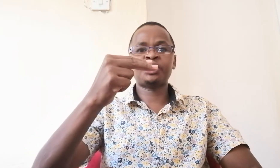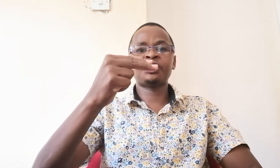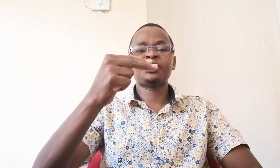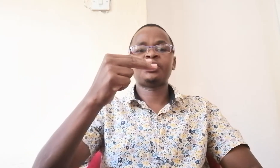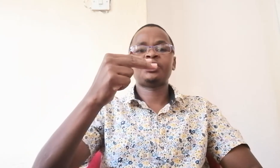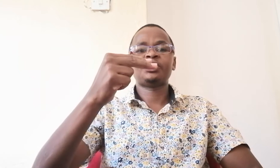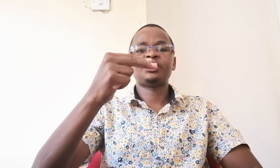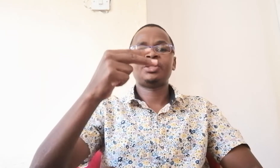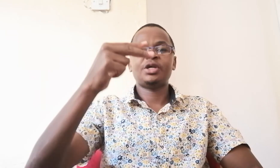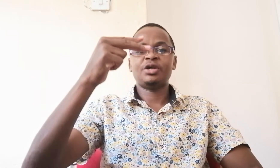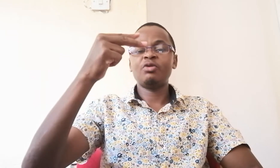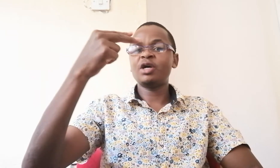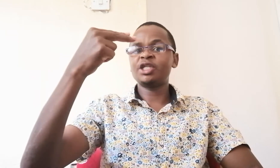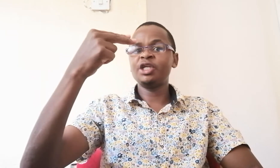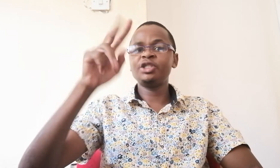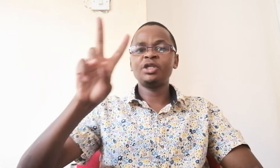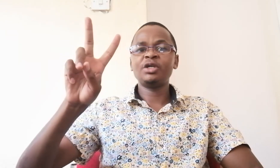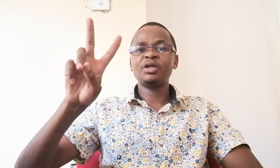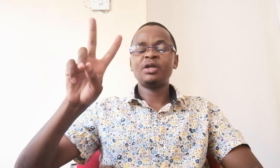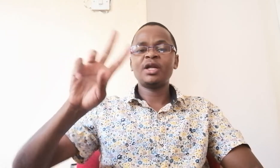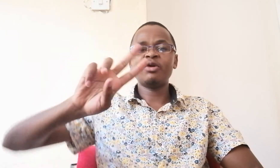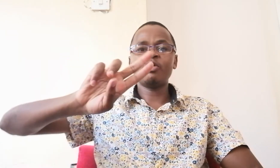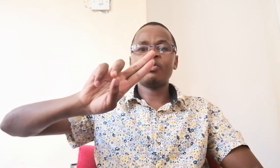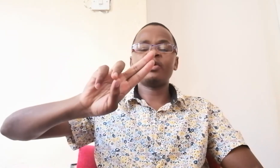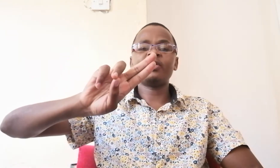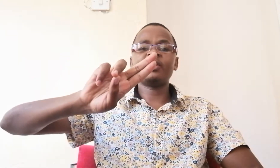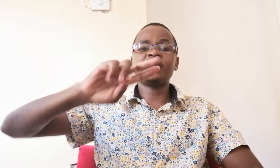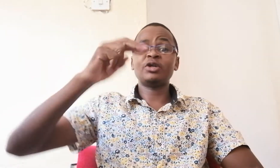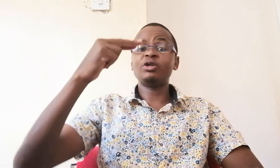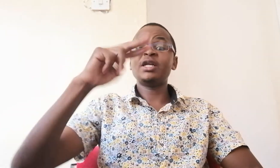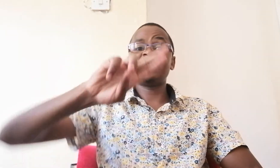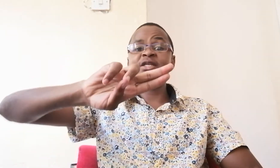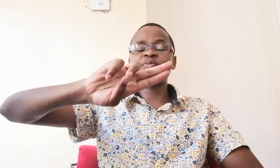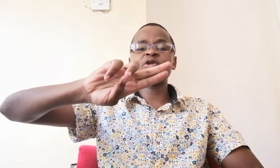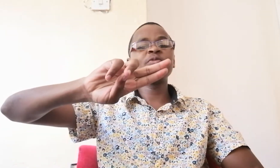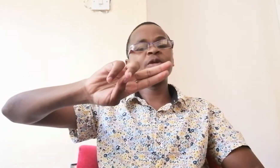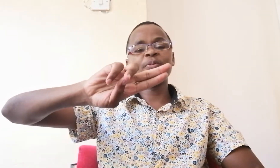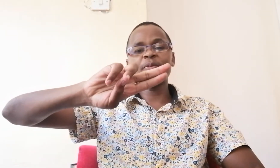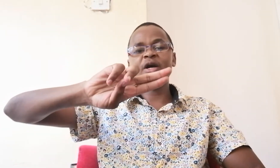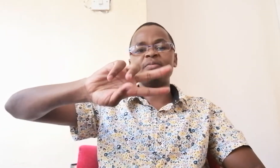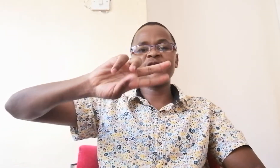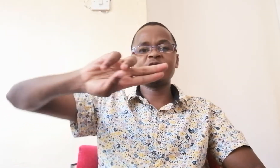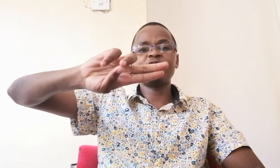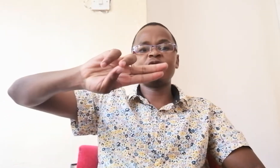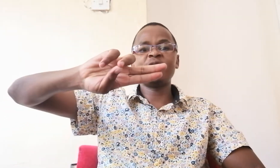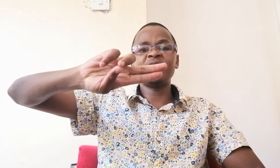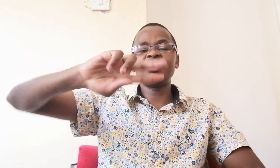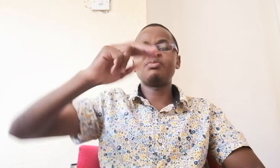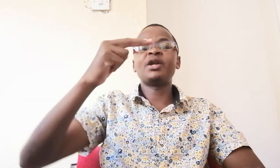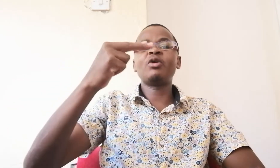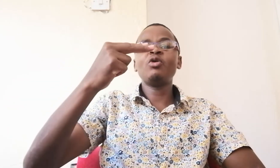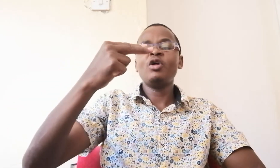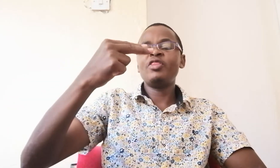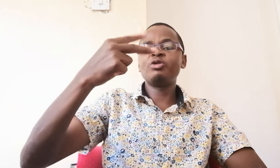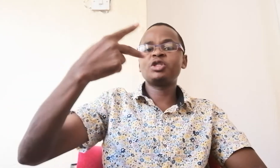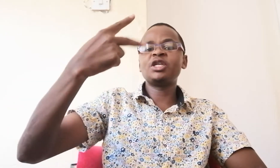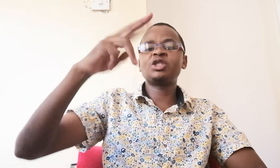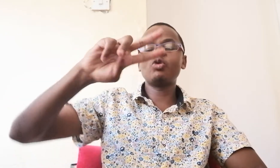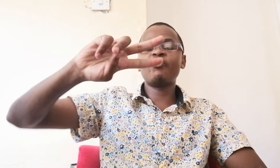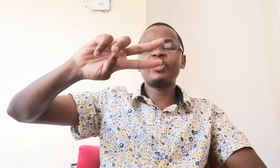H. Look at H, like not like this. So many people make a mistake of doing like this, but now the two